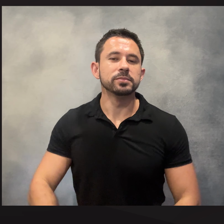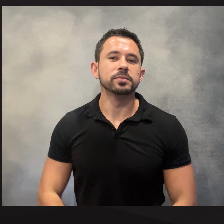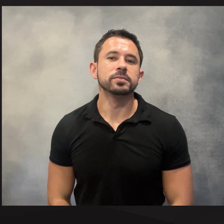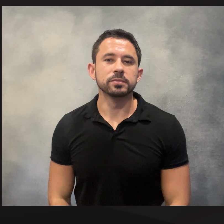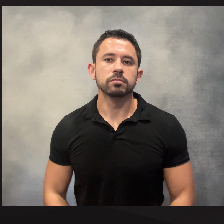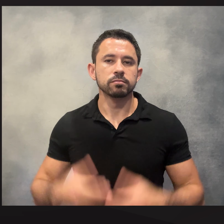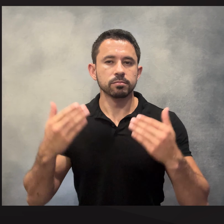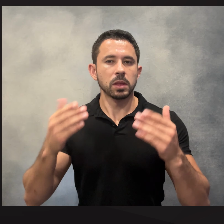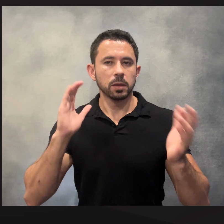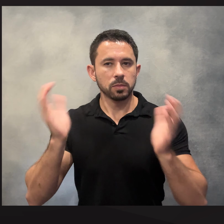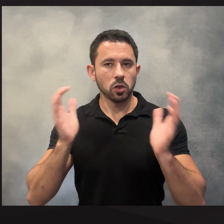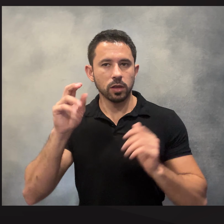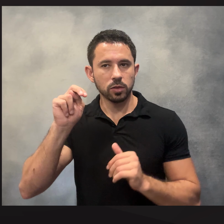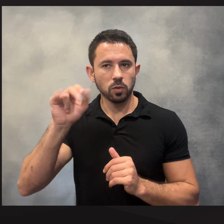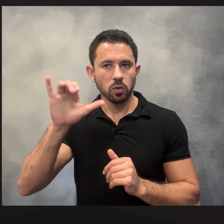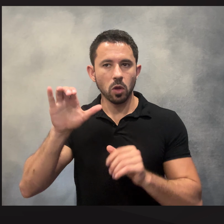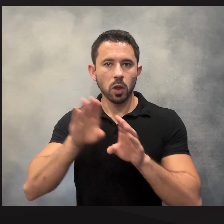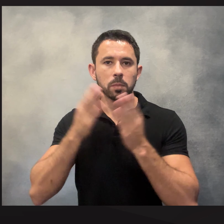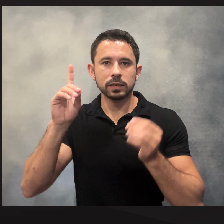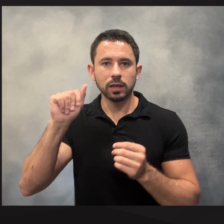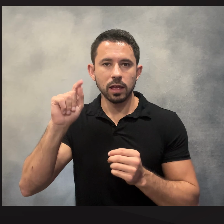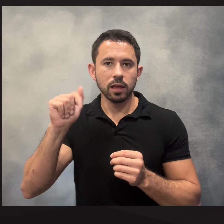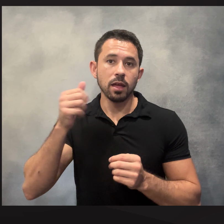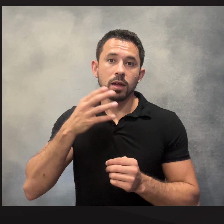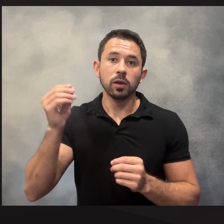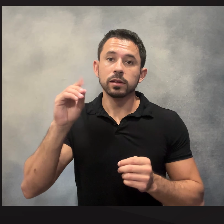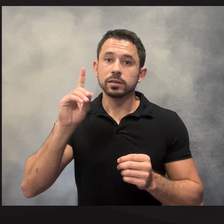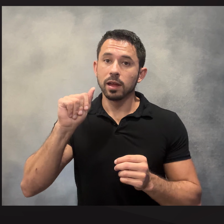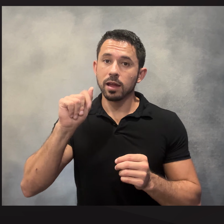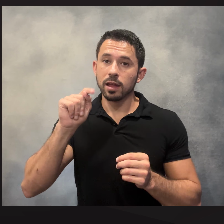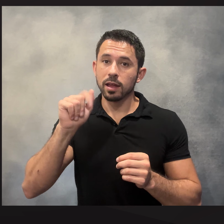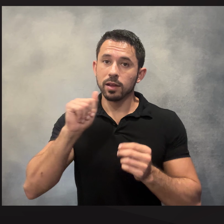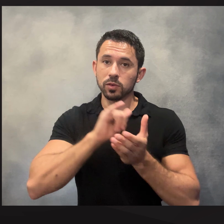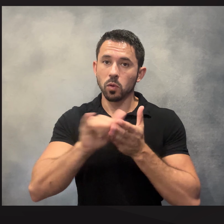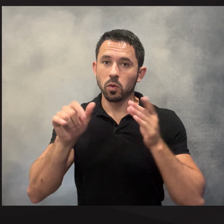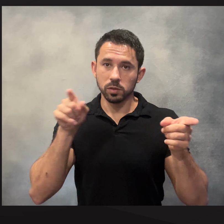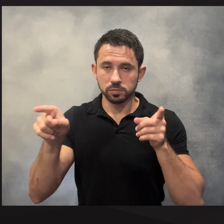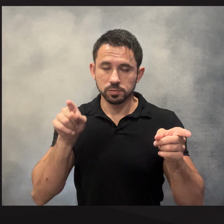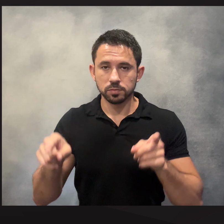Let's compare New York City Open Data to Data New York.